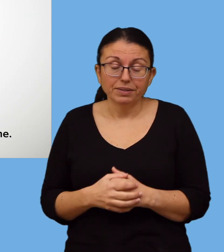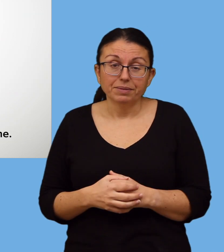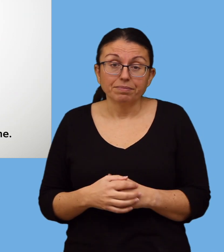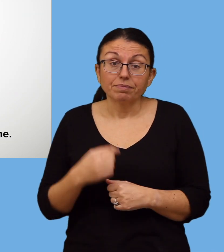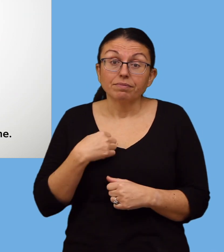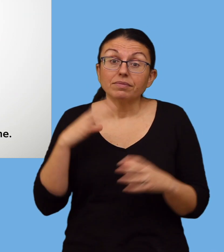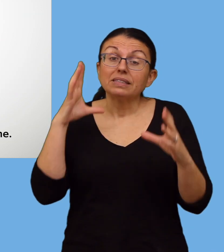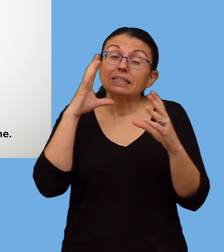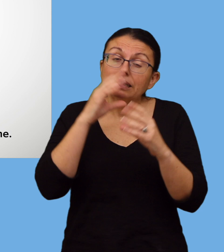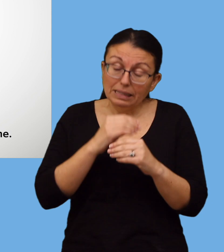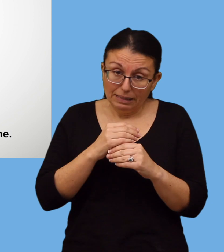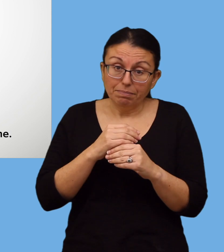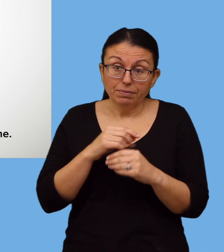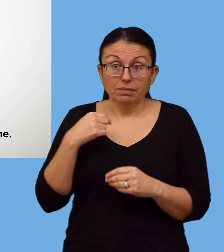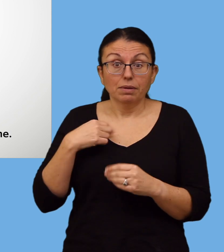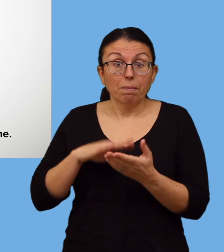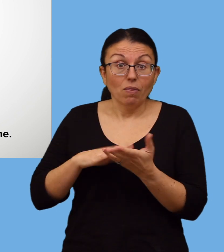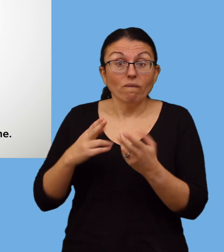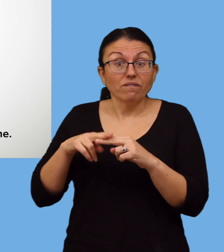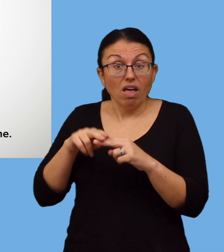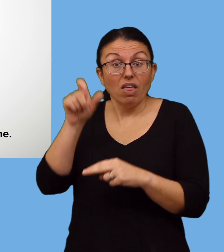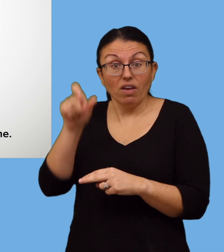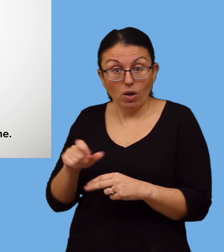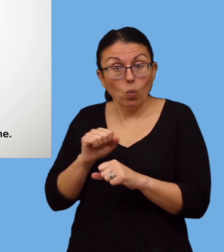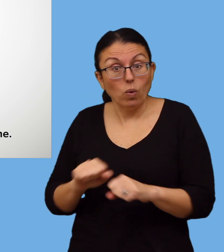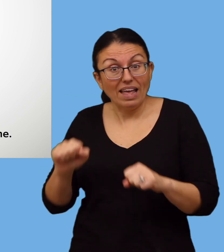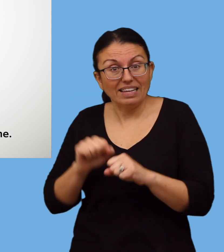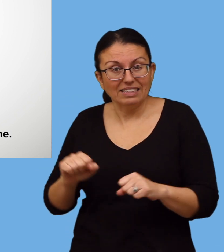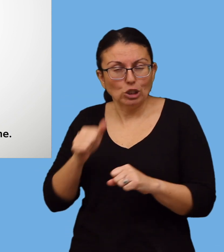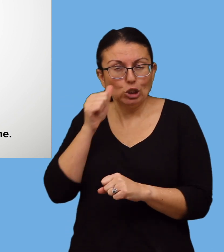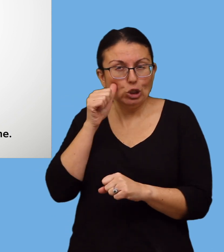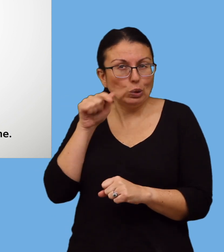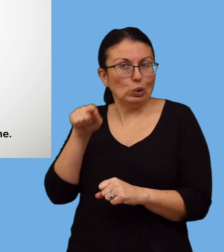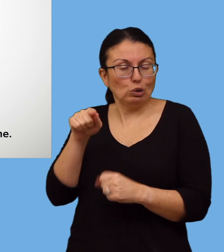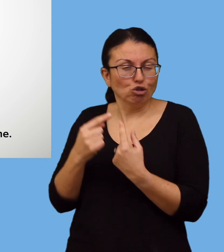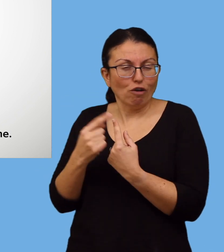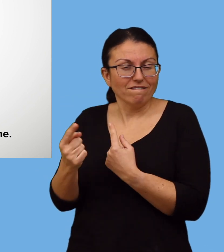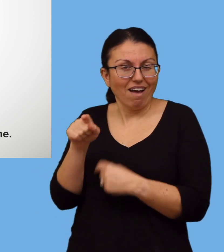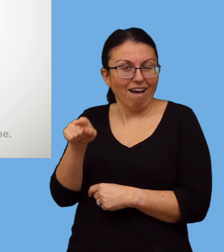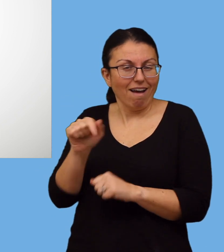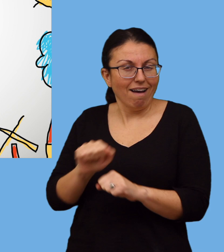Then when I was asleep, my parents waited for me. I knew they weren't far away.